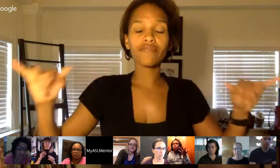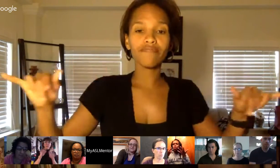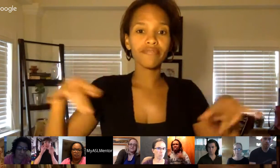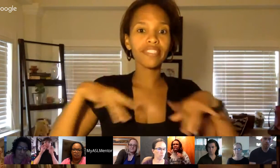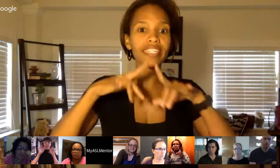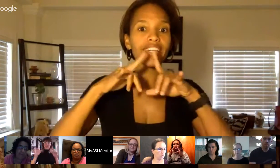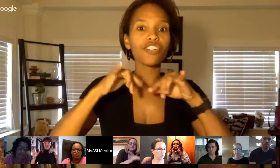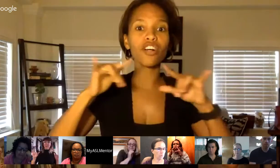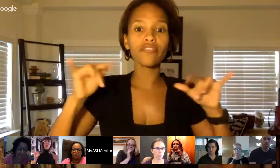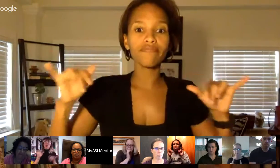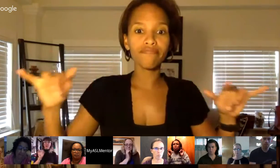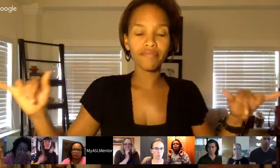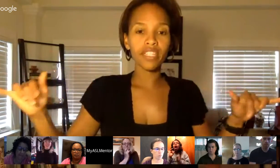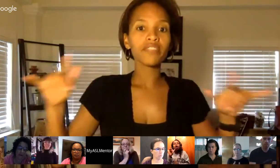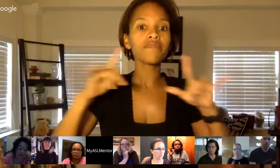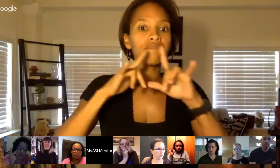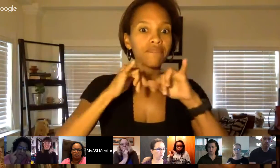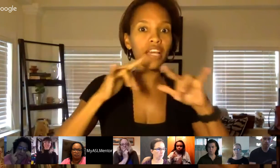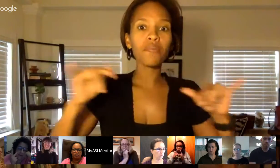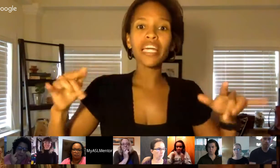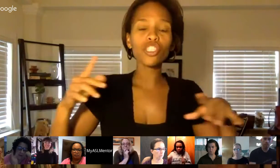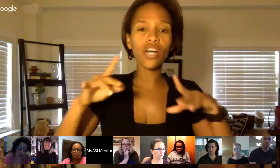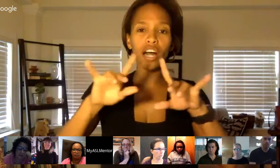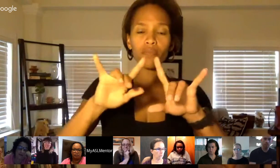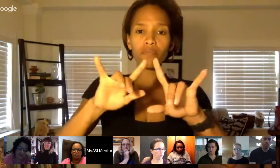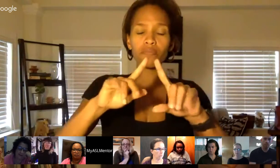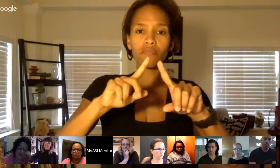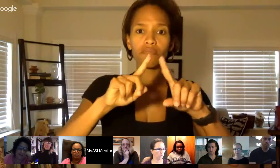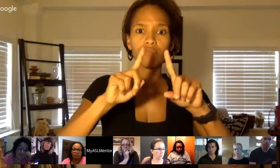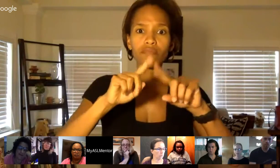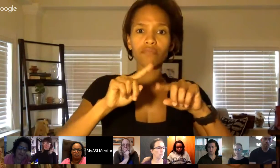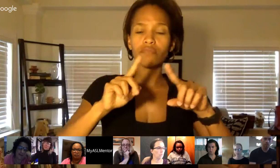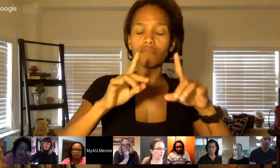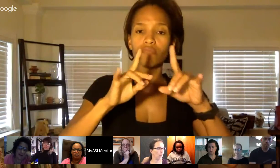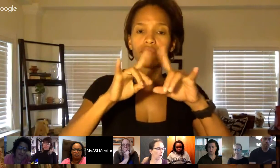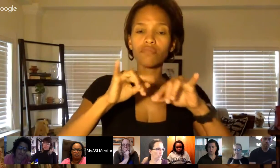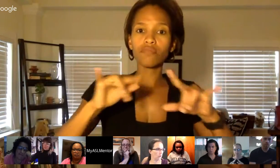Etc. Etc. Yep, it's